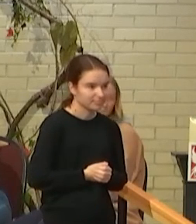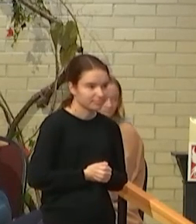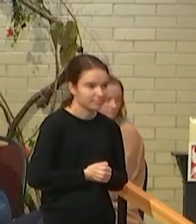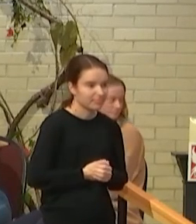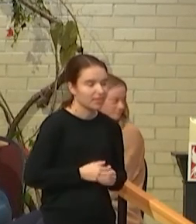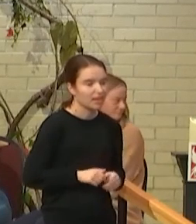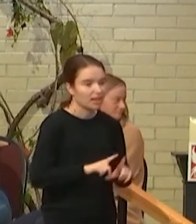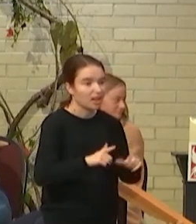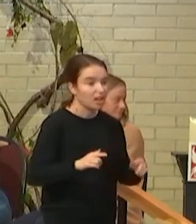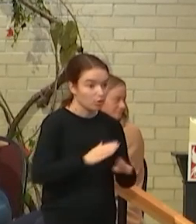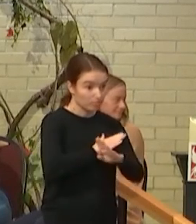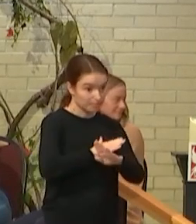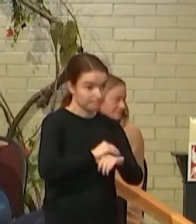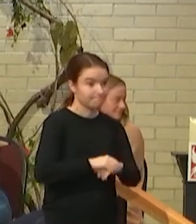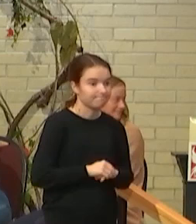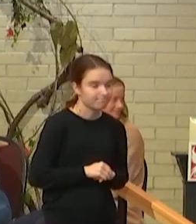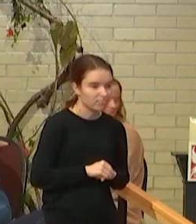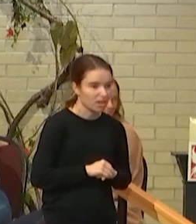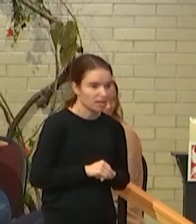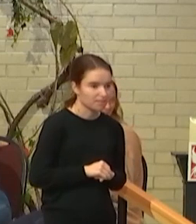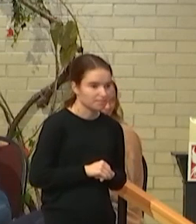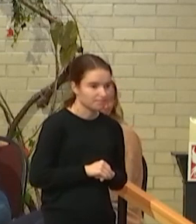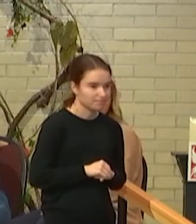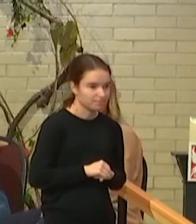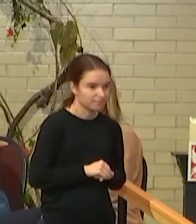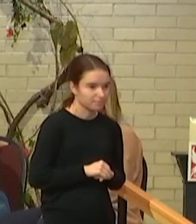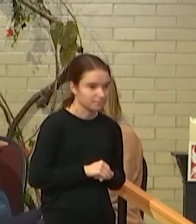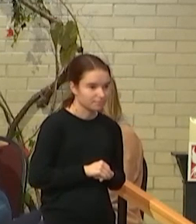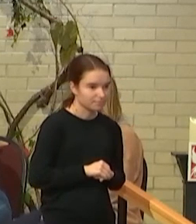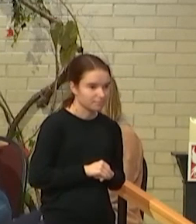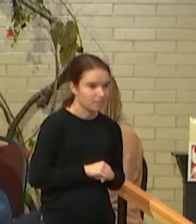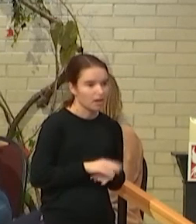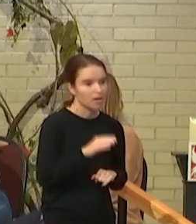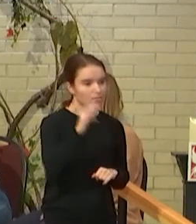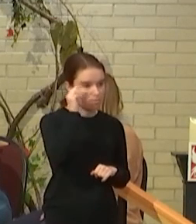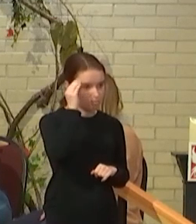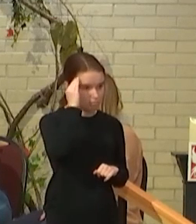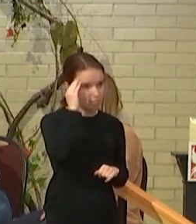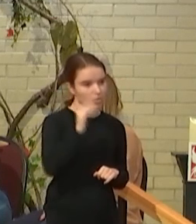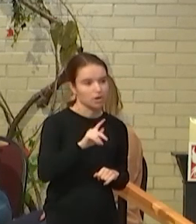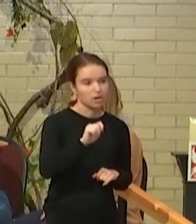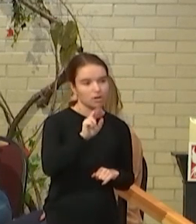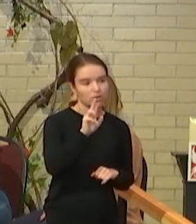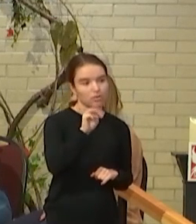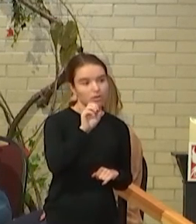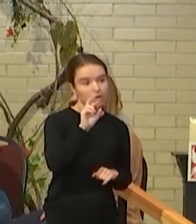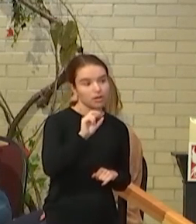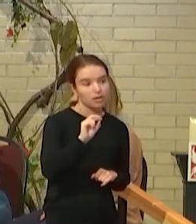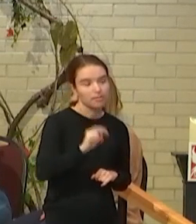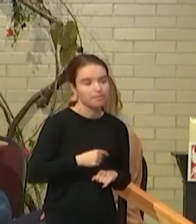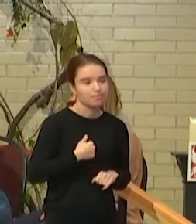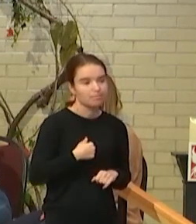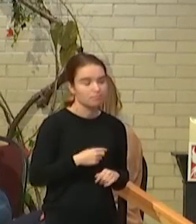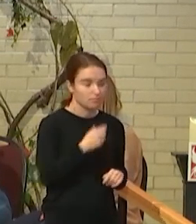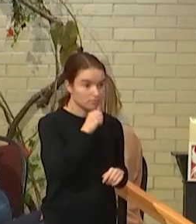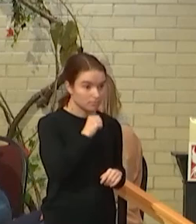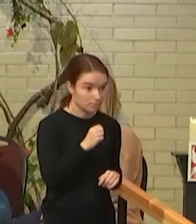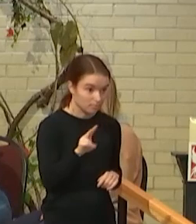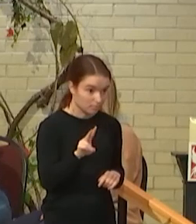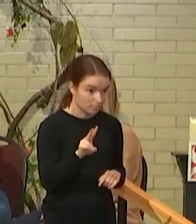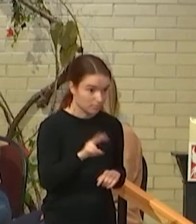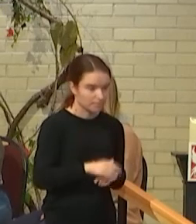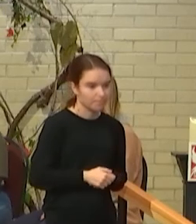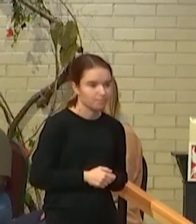language barrier and right field blindness is due to a brain tumor. I was 2 years old when I had this brain tumor.